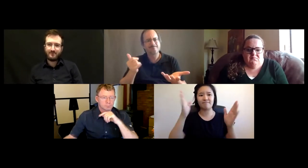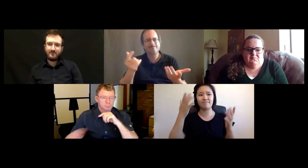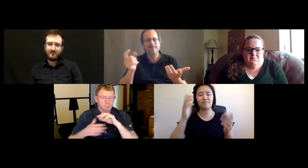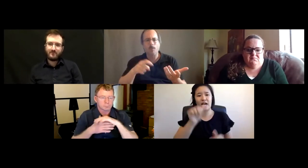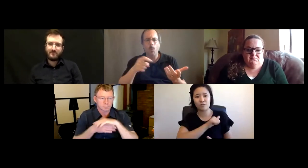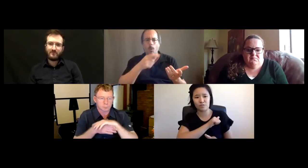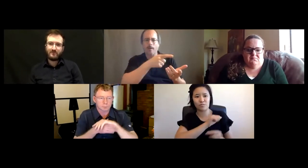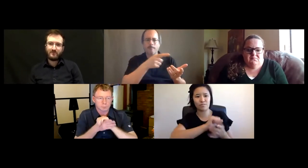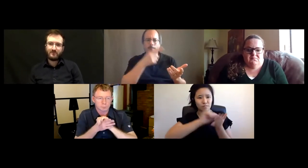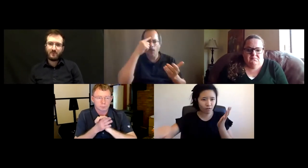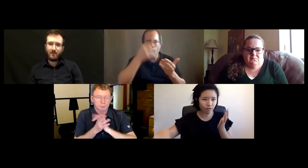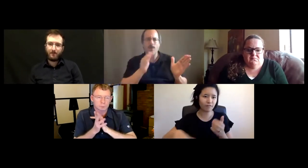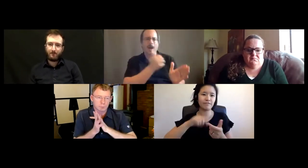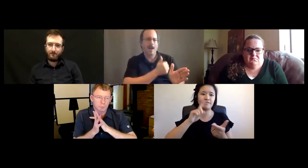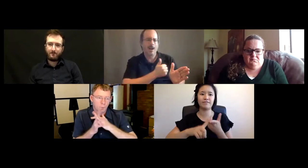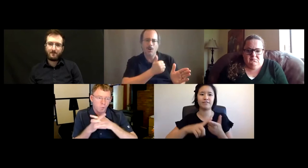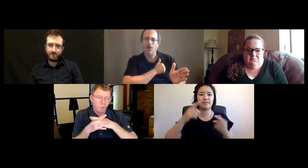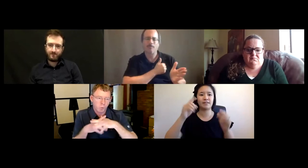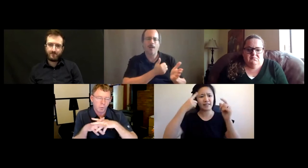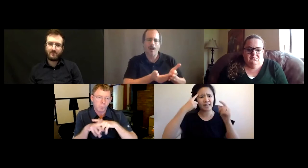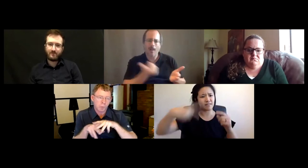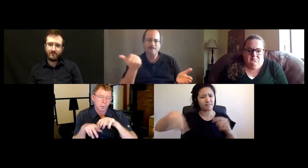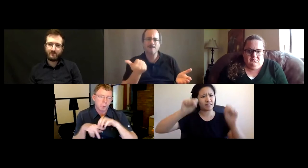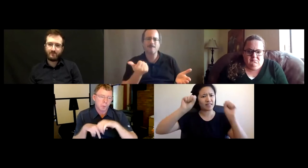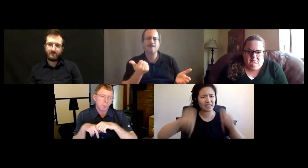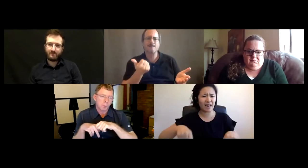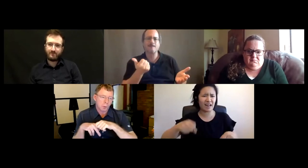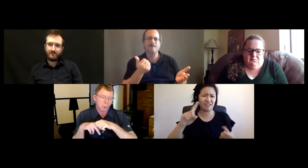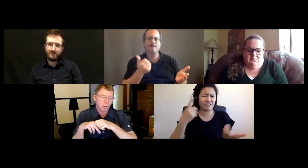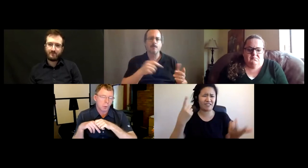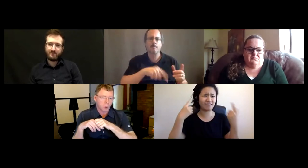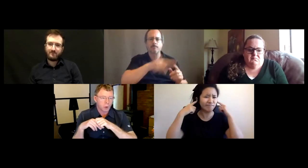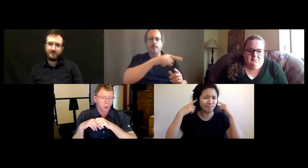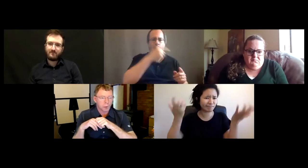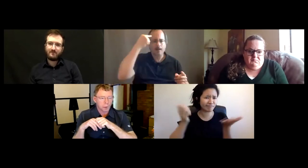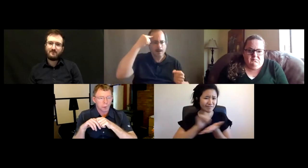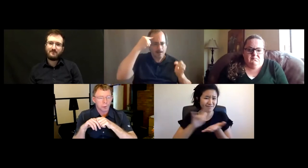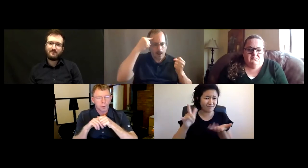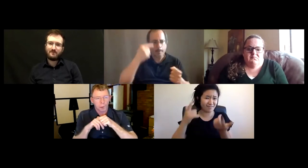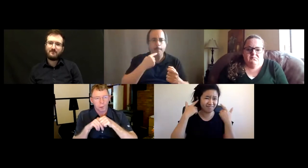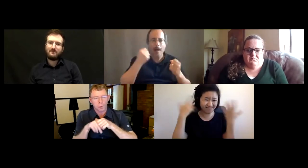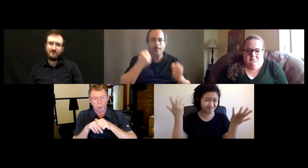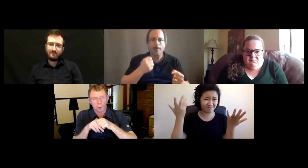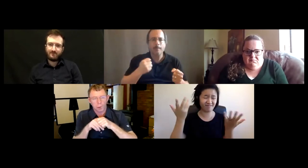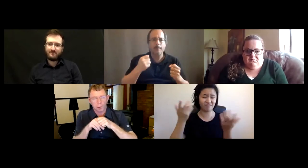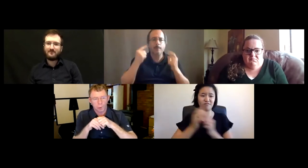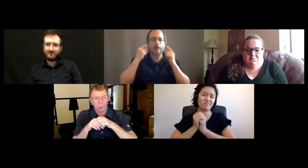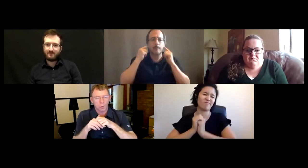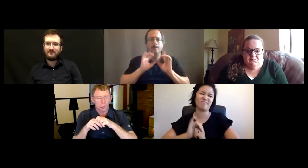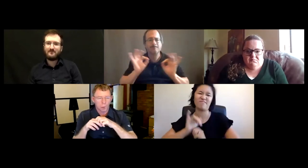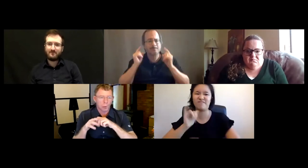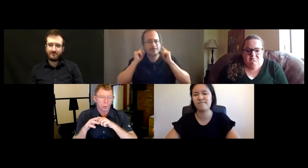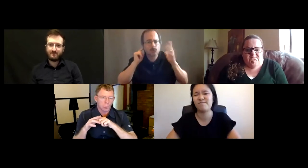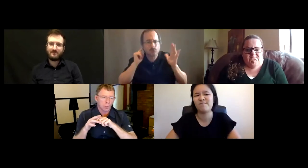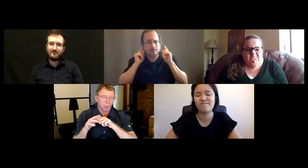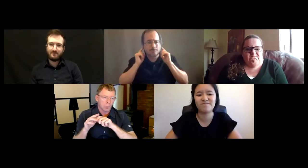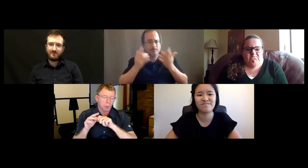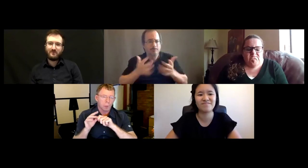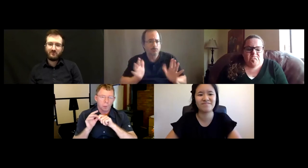being shared with deaf individuals. So as was previously mentioned, removing the attitudinal barriers, and the only difference with us